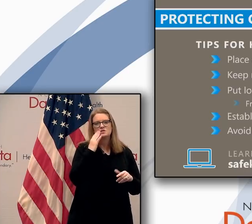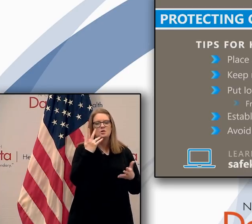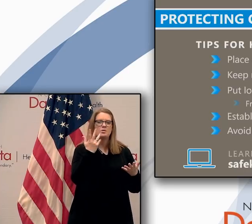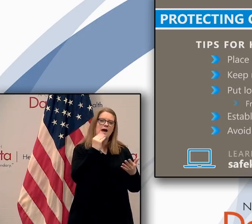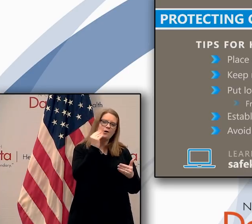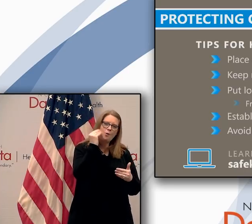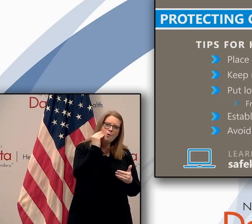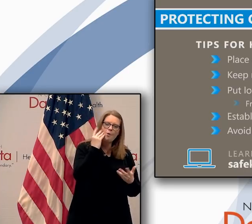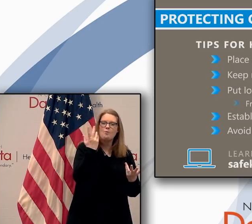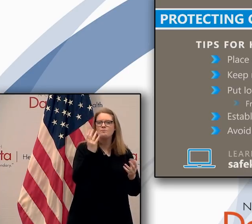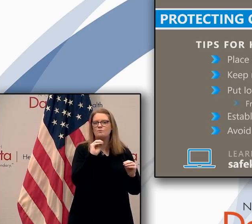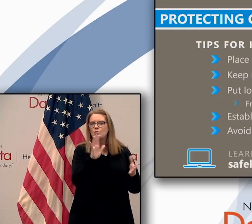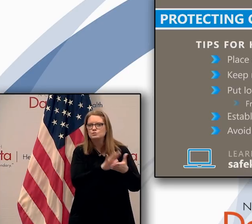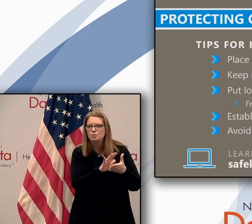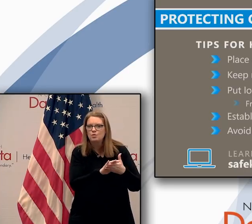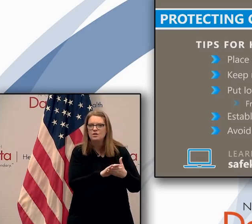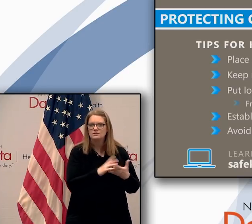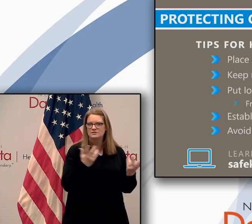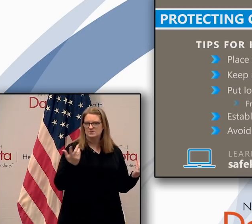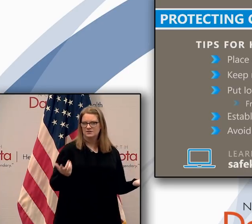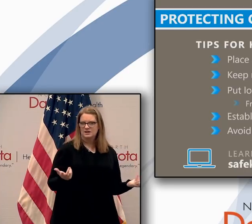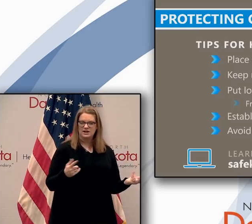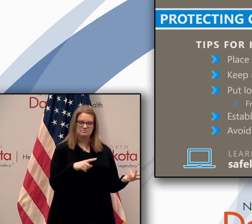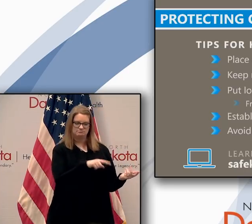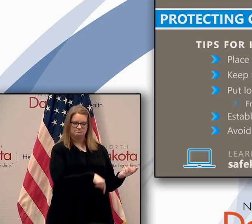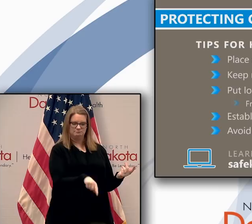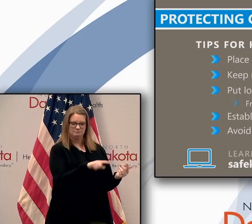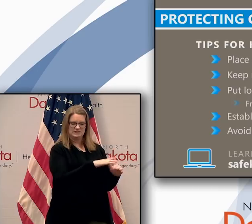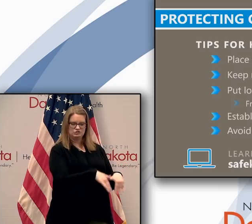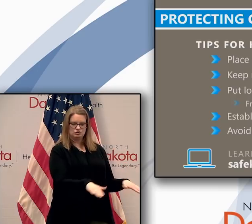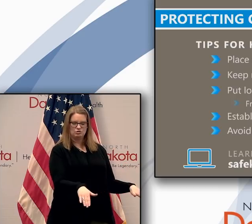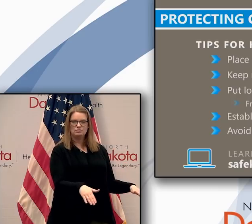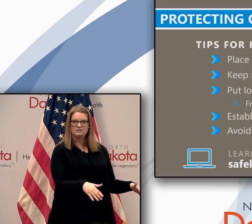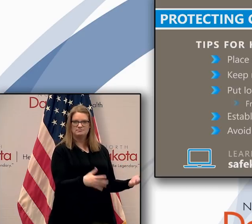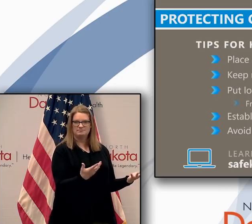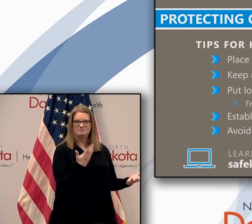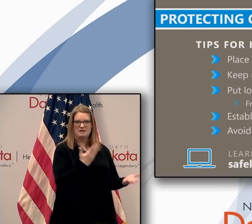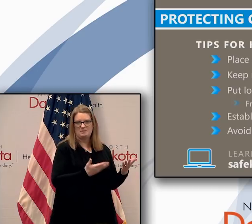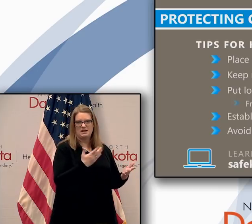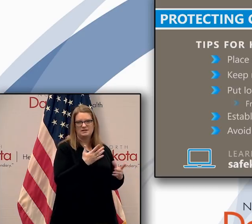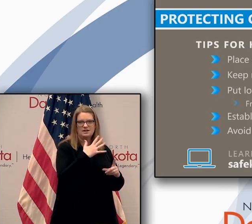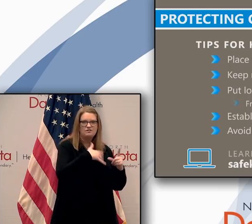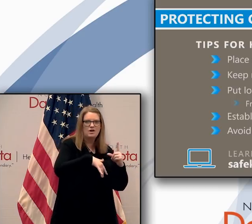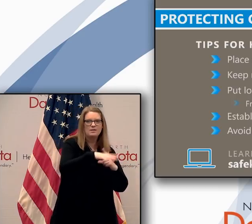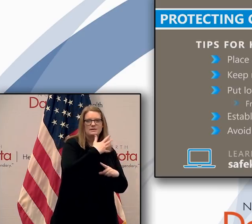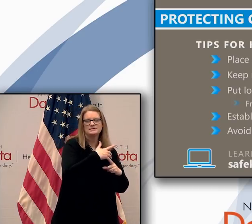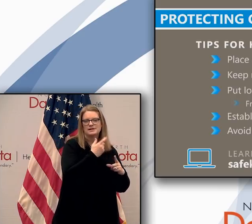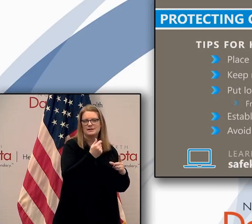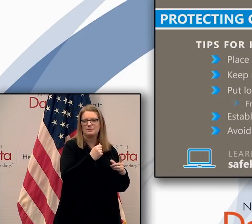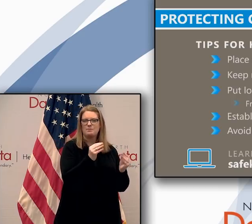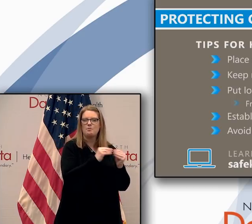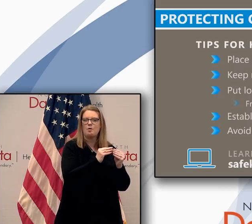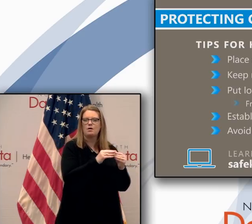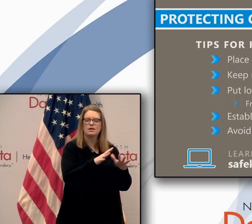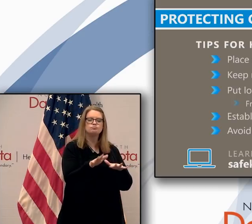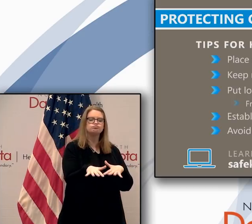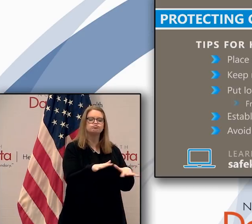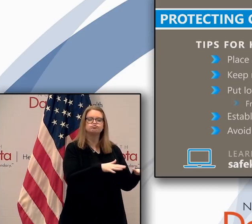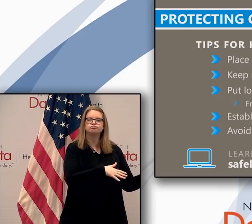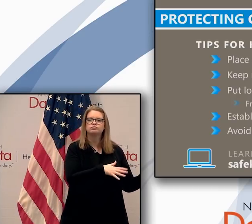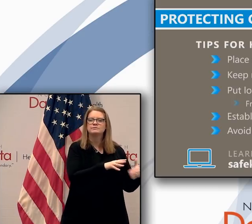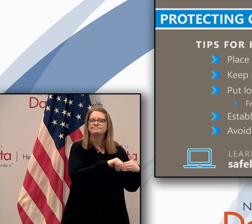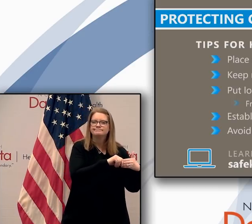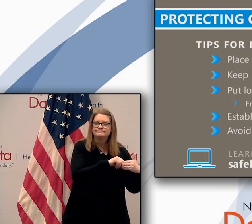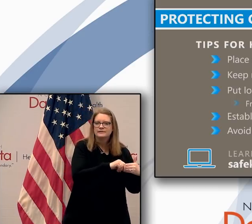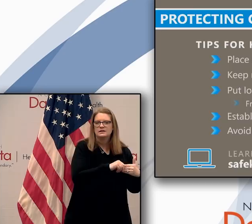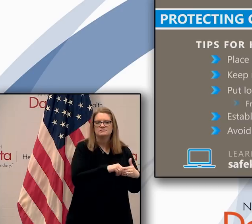environment. Schools are closed and some of these children may be in a less structured environment. So normally these tips would come out in early June